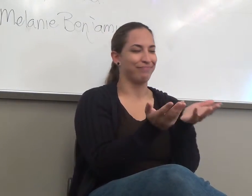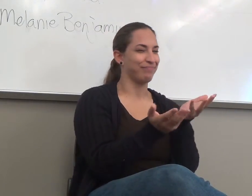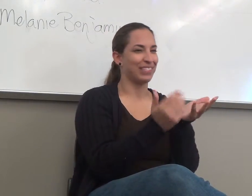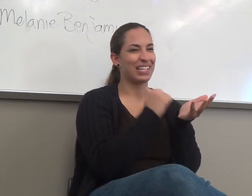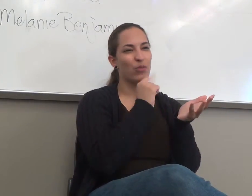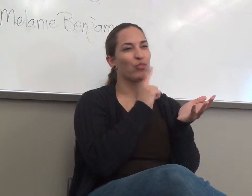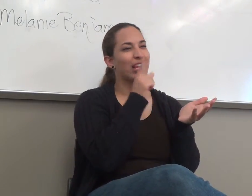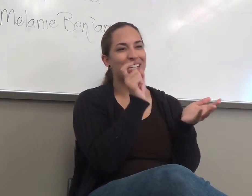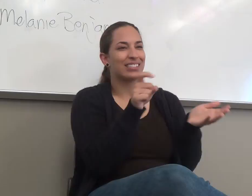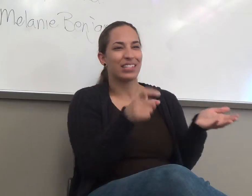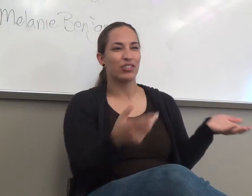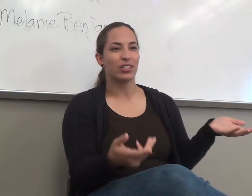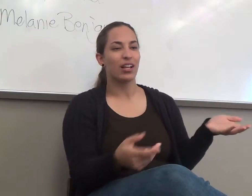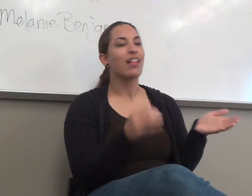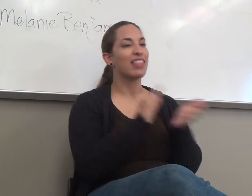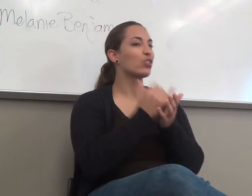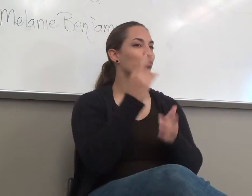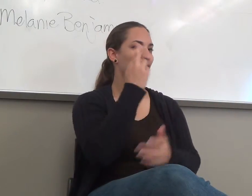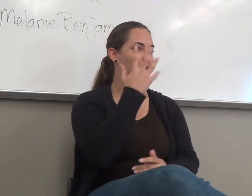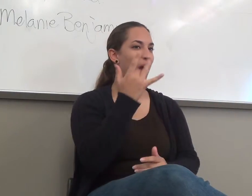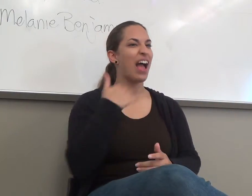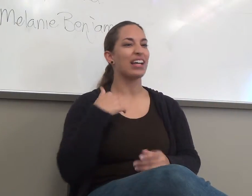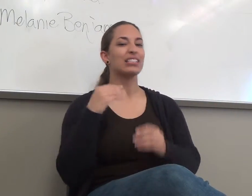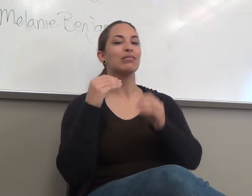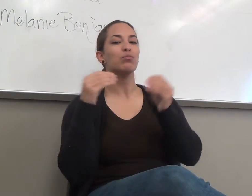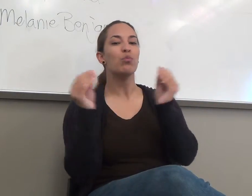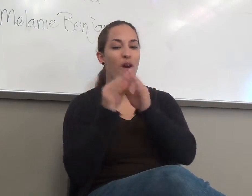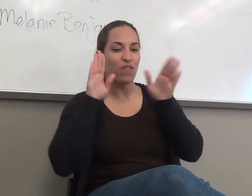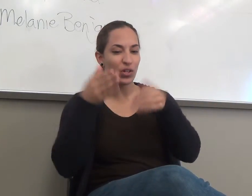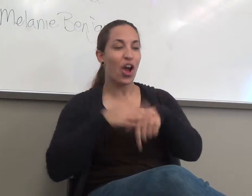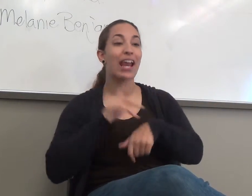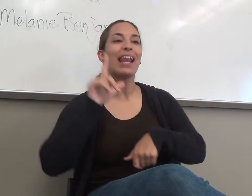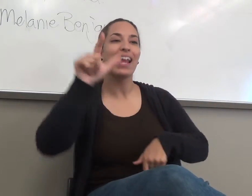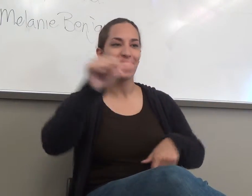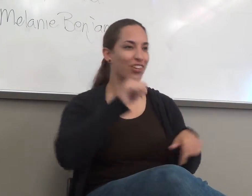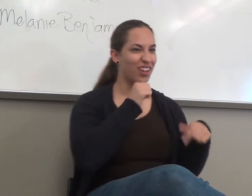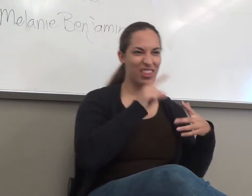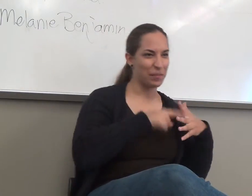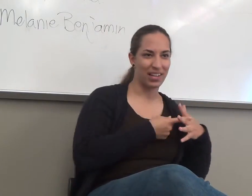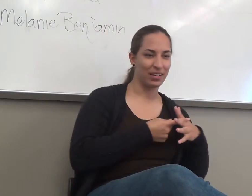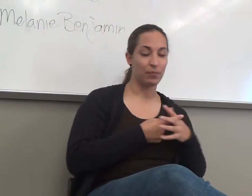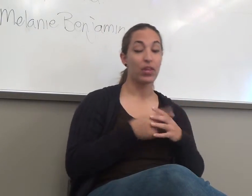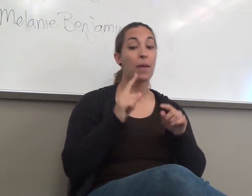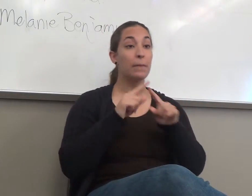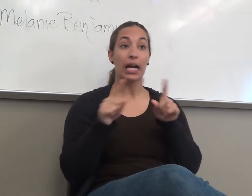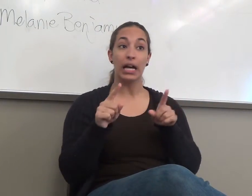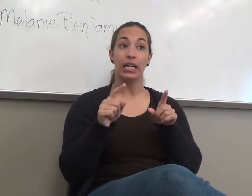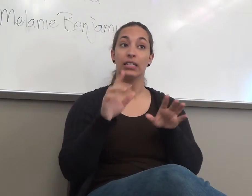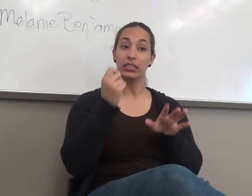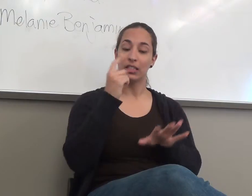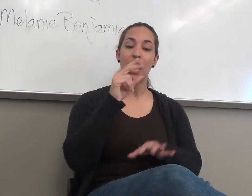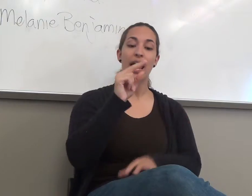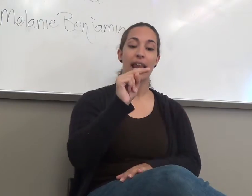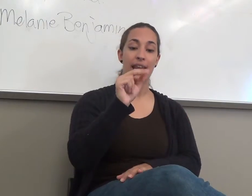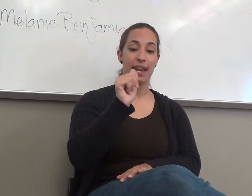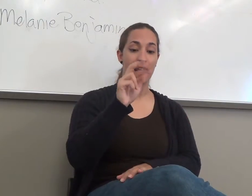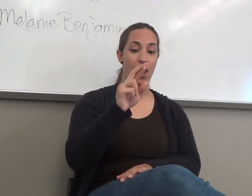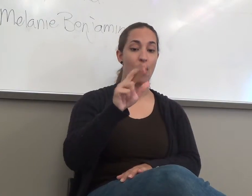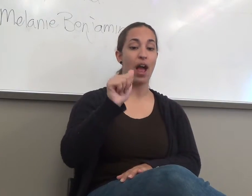reasons I don't say it till later. But in your narrative paragraph, you definitely want to have, you don't want to have to be